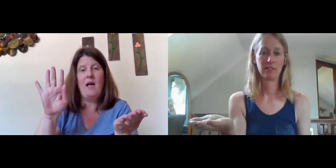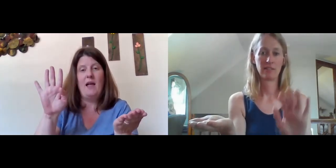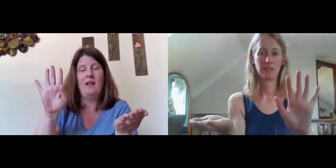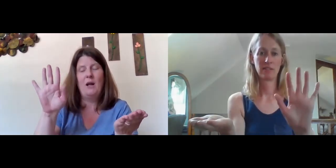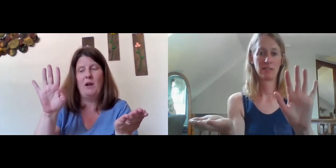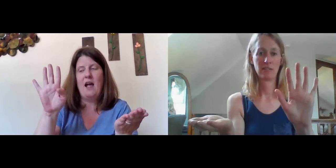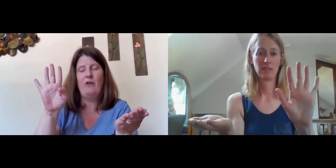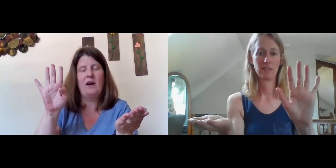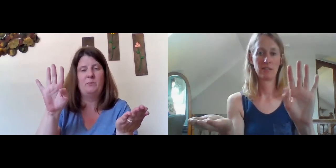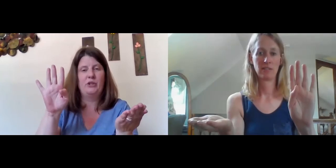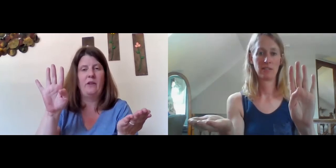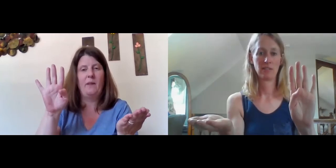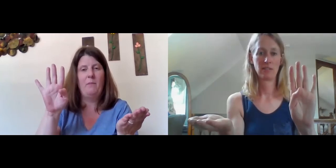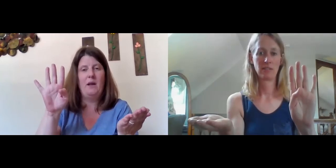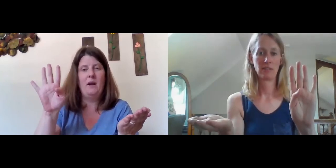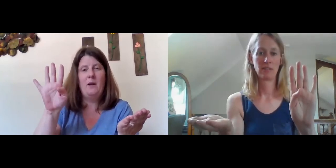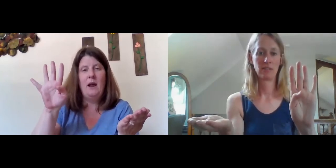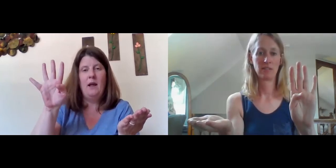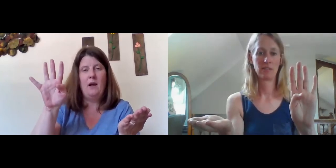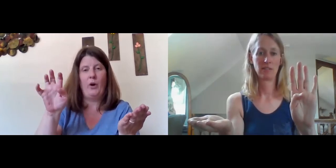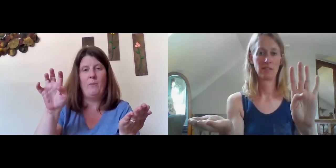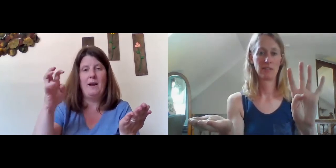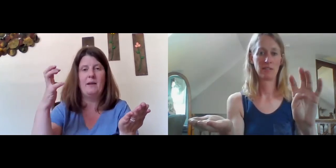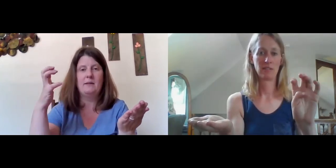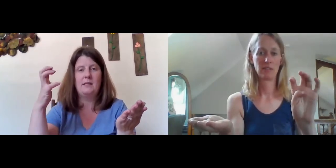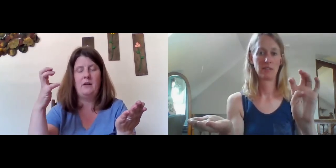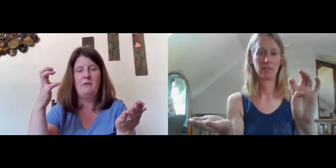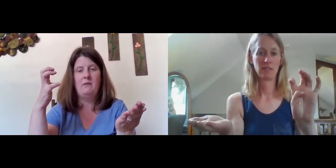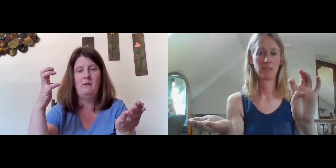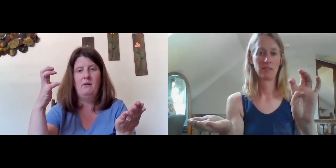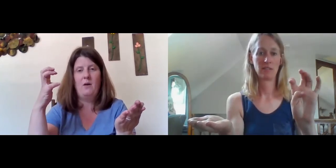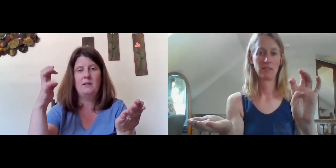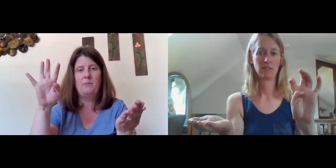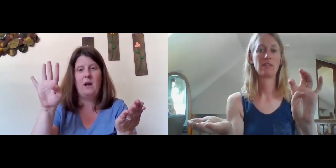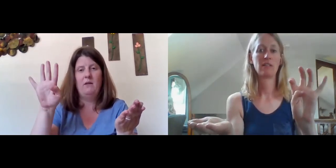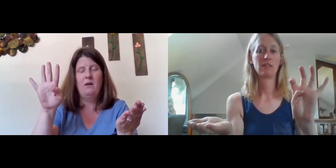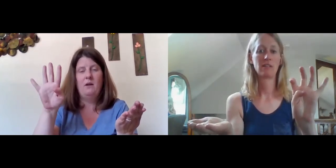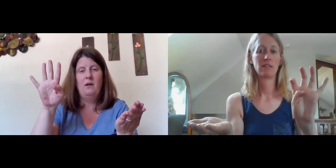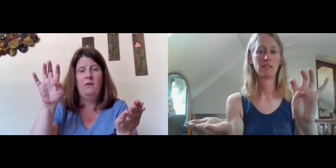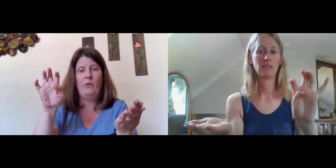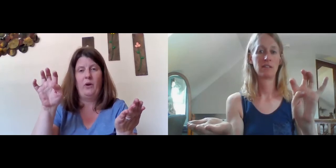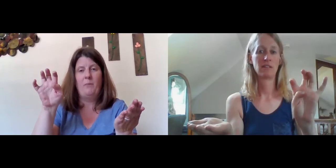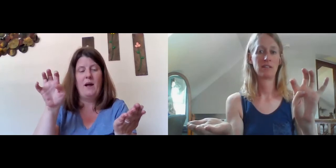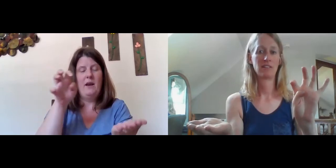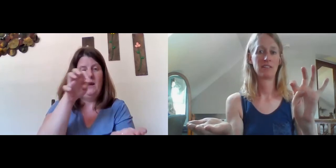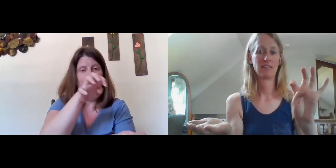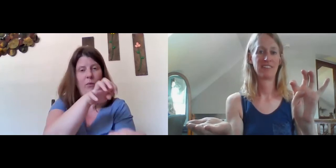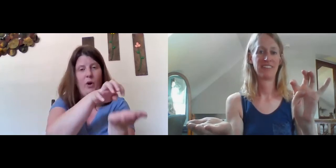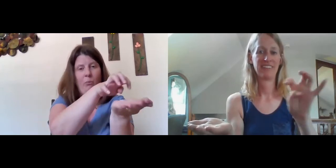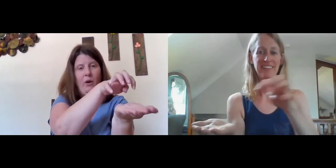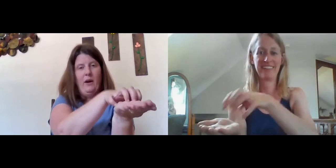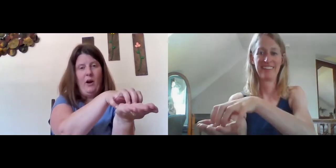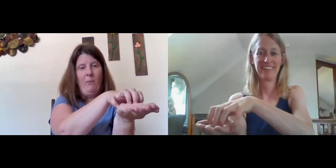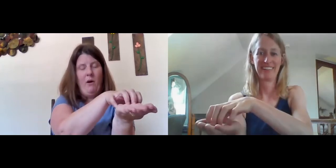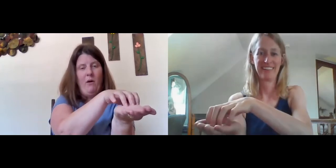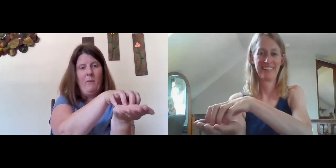And then I'm gonna have you guys put your thumb in, and we're gonna bend it. See how it's bent? So we're gonna bend it, we're gonna